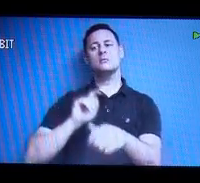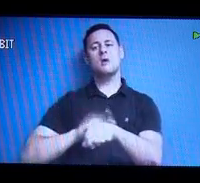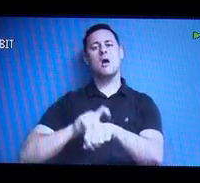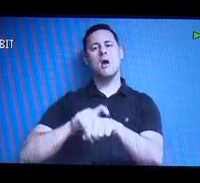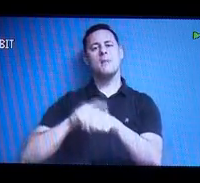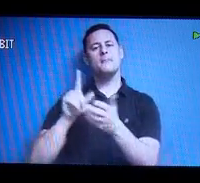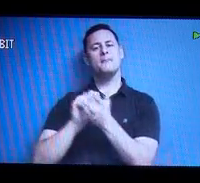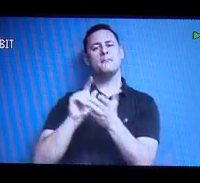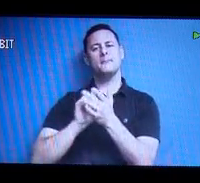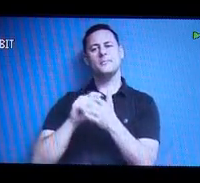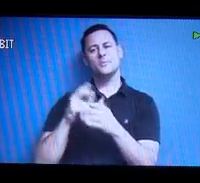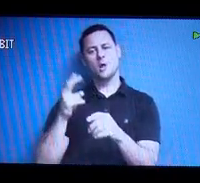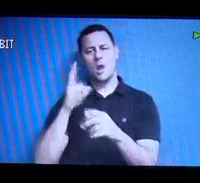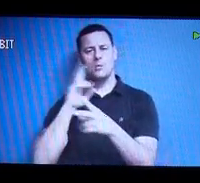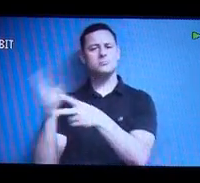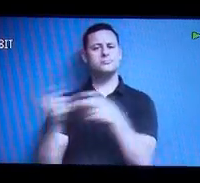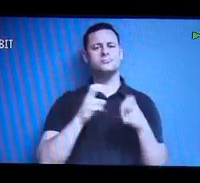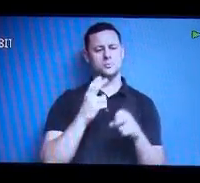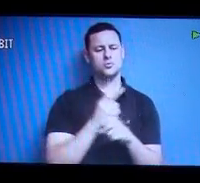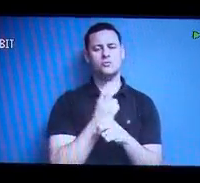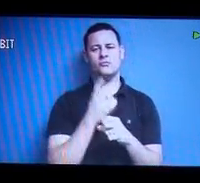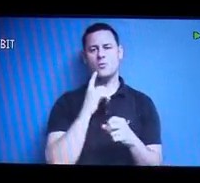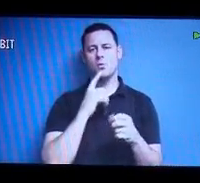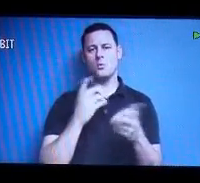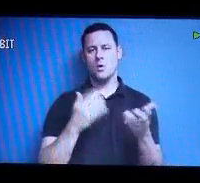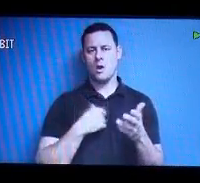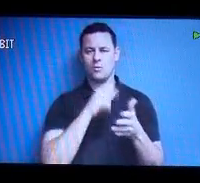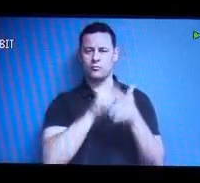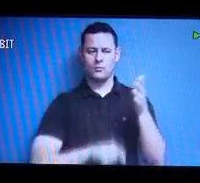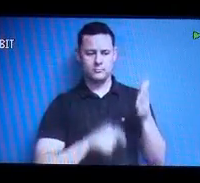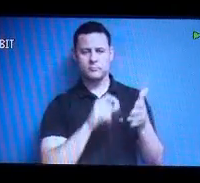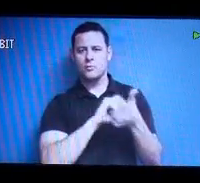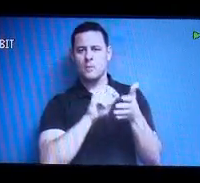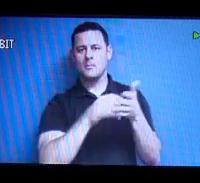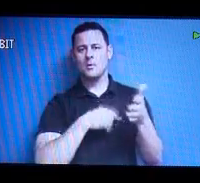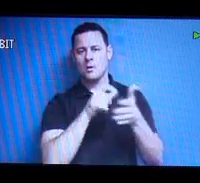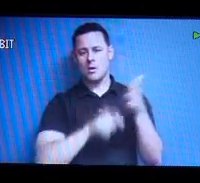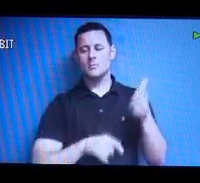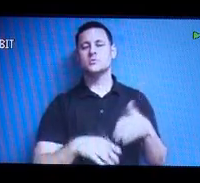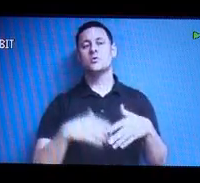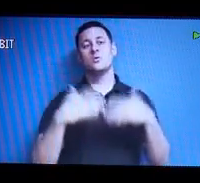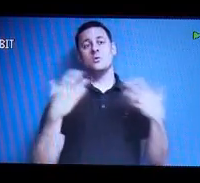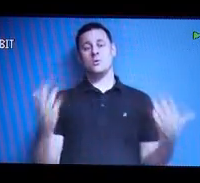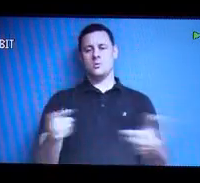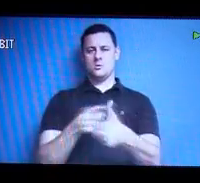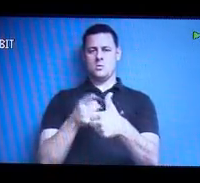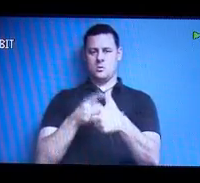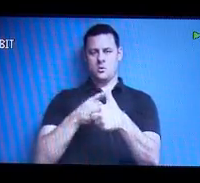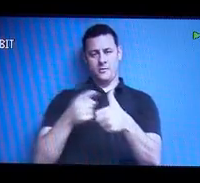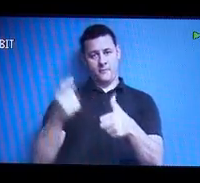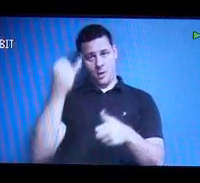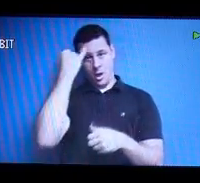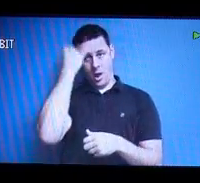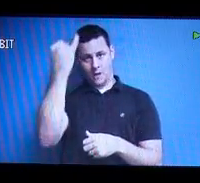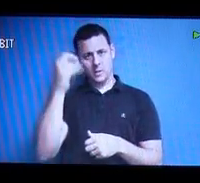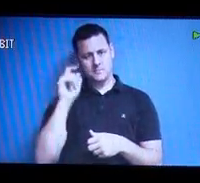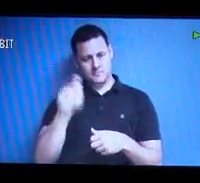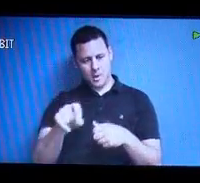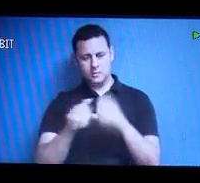about this. So the first thing, I think, first idea is that we have to develop markets for this kind of risk. There has